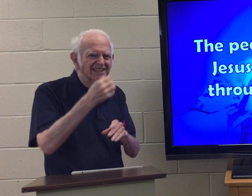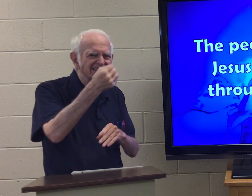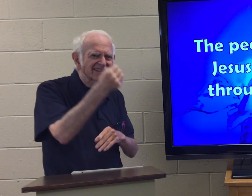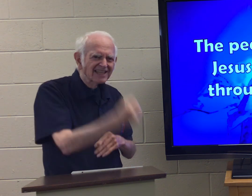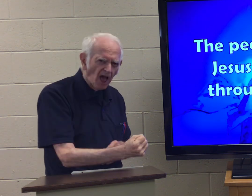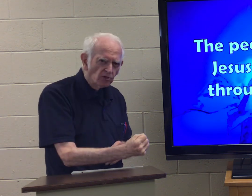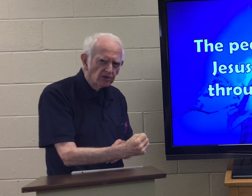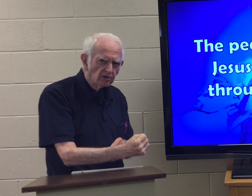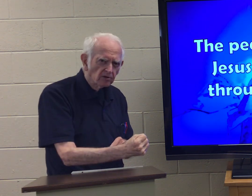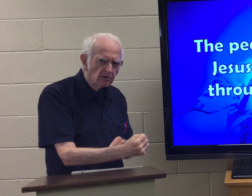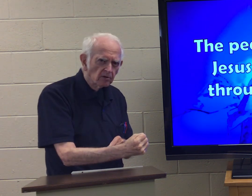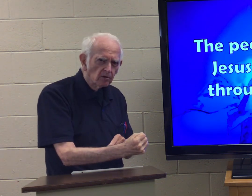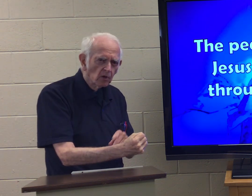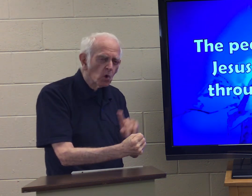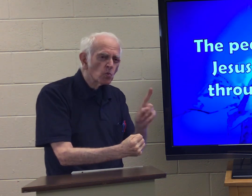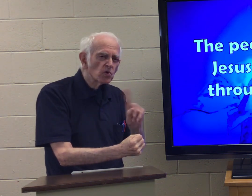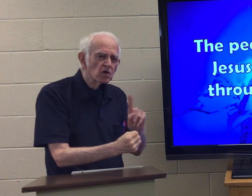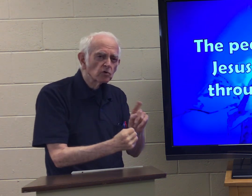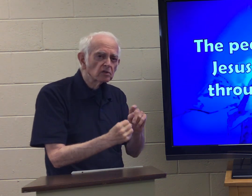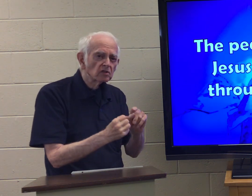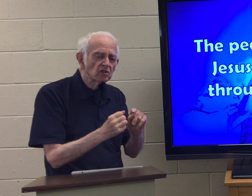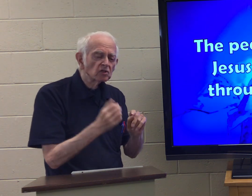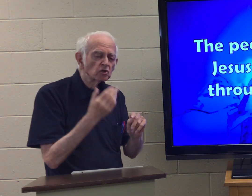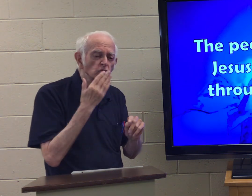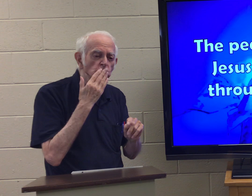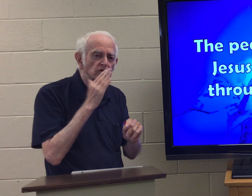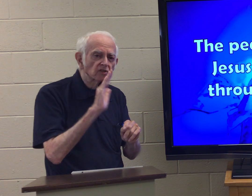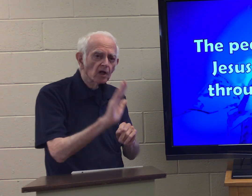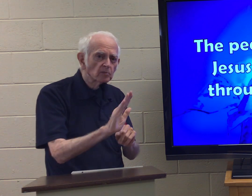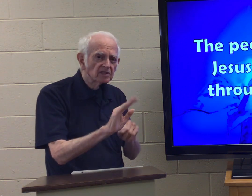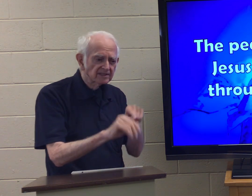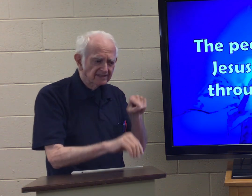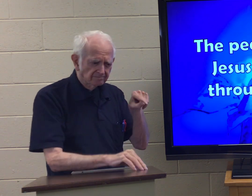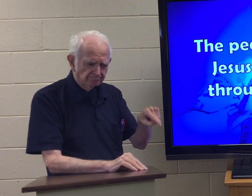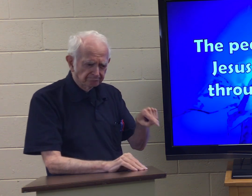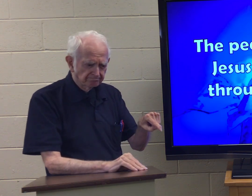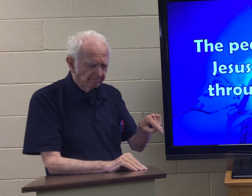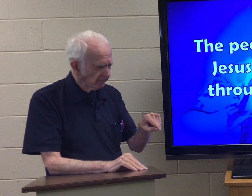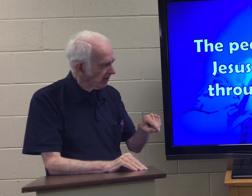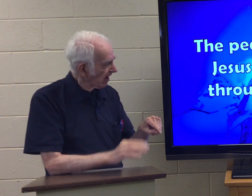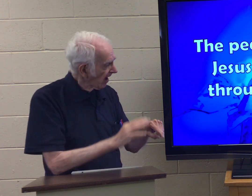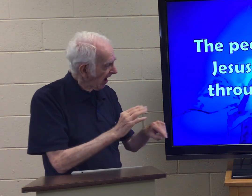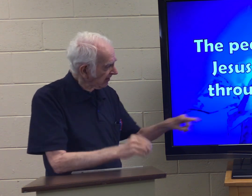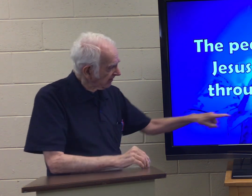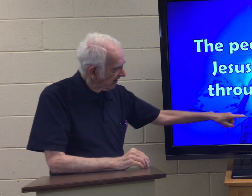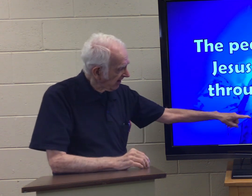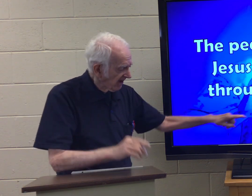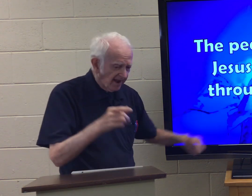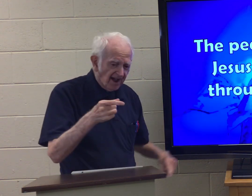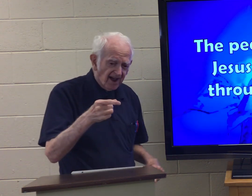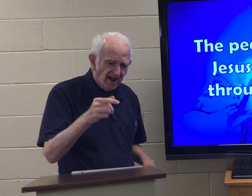that's in the south, where Jerusalem was down there, and